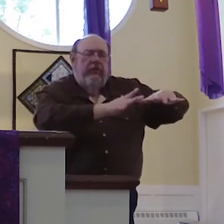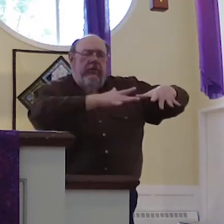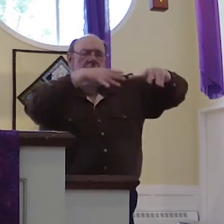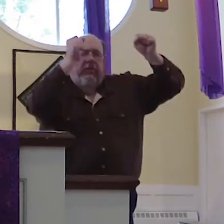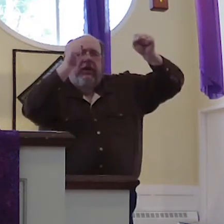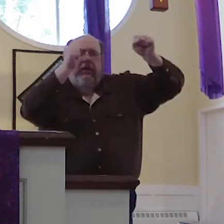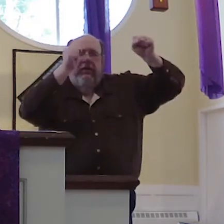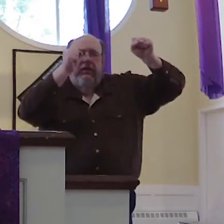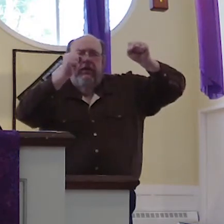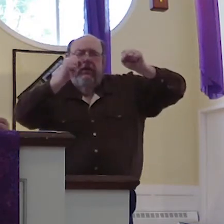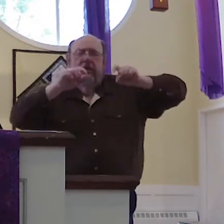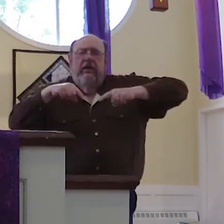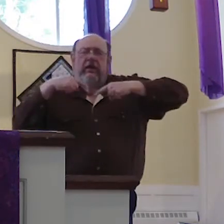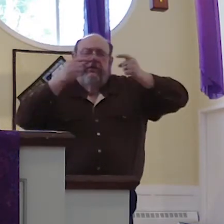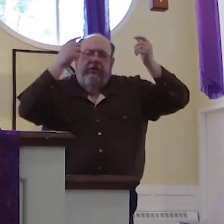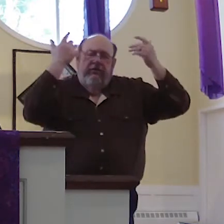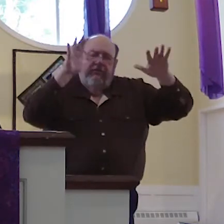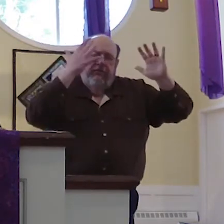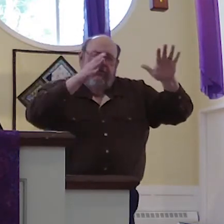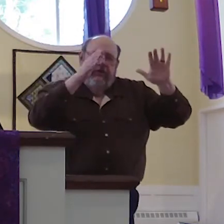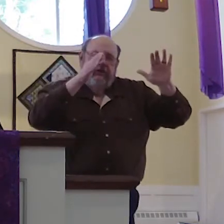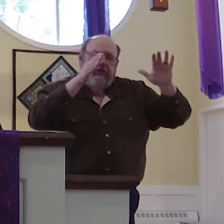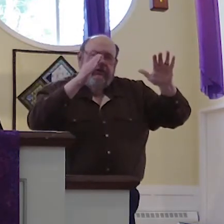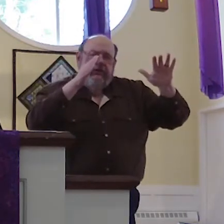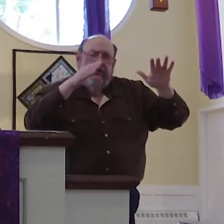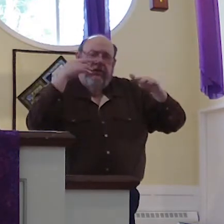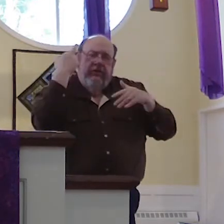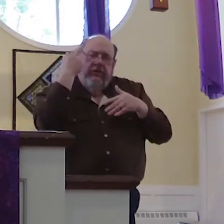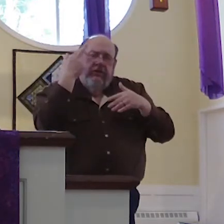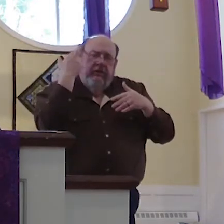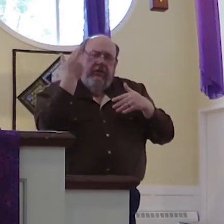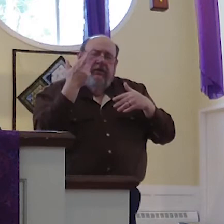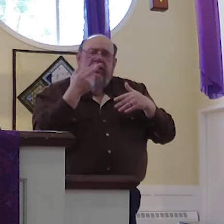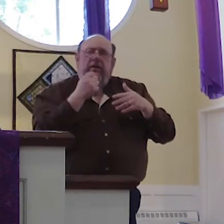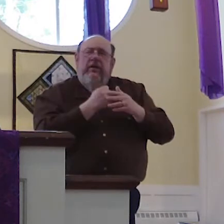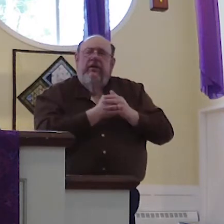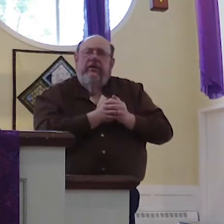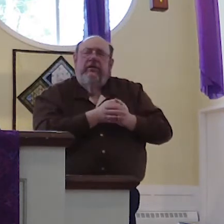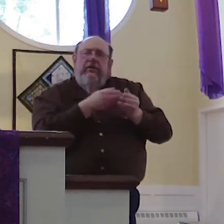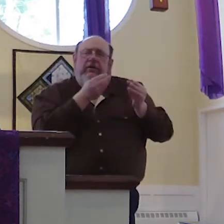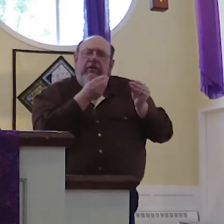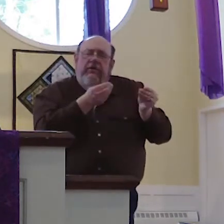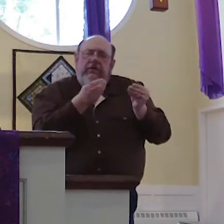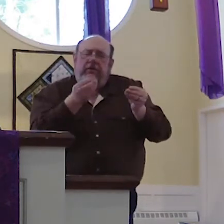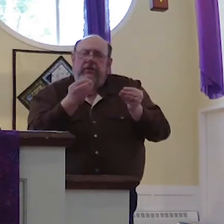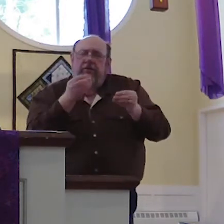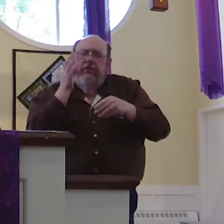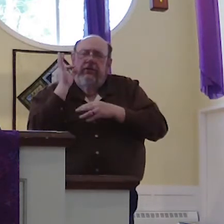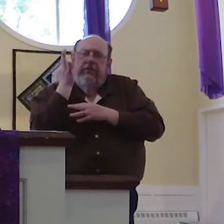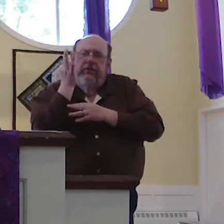purpose, bringing forth fruit and food from the earth.